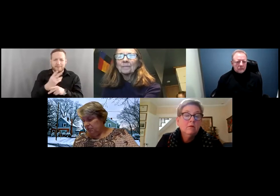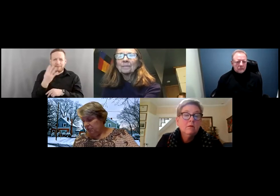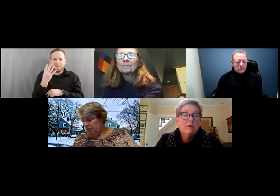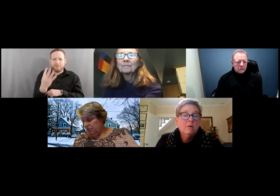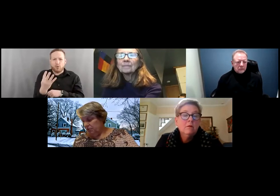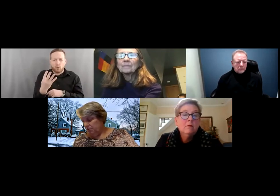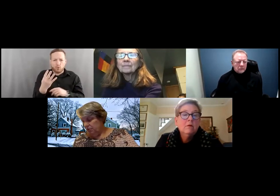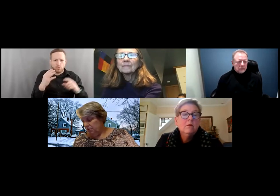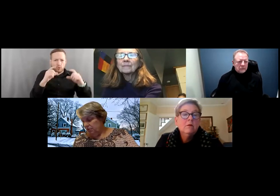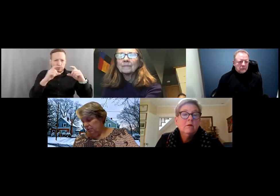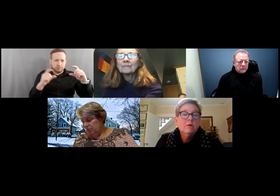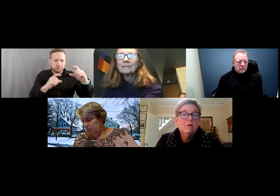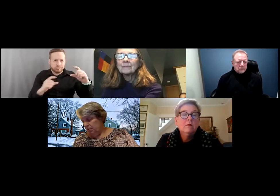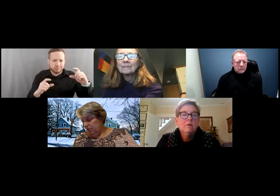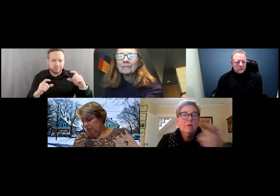Okay.